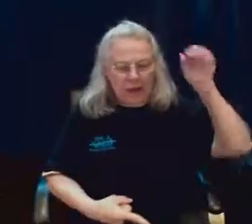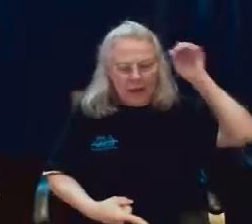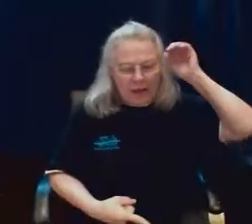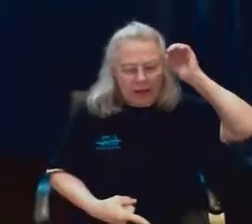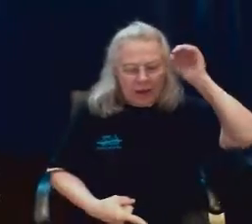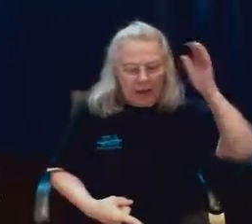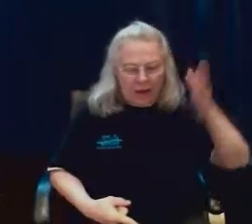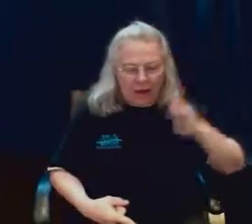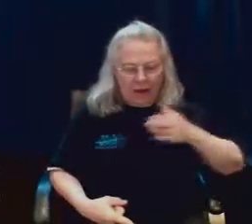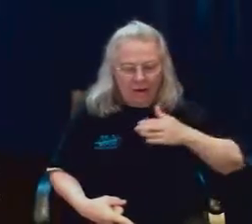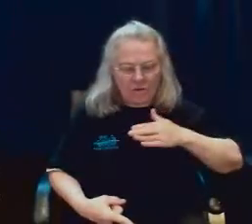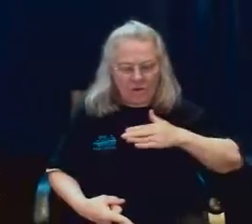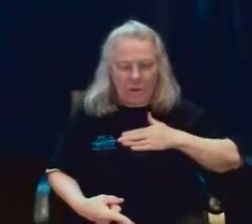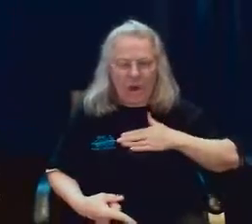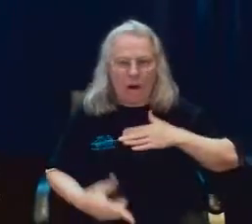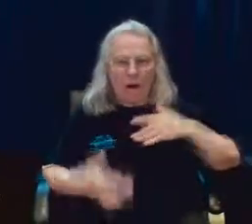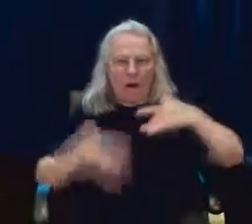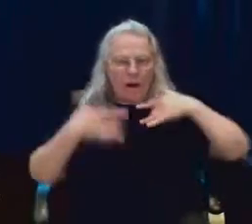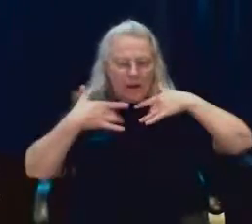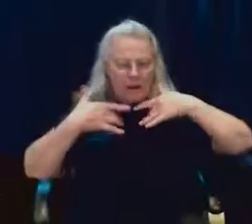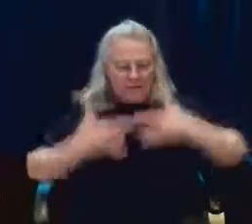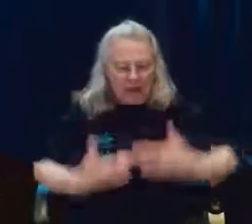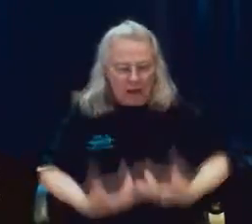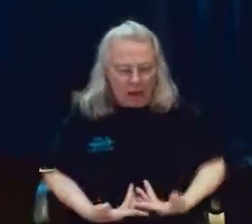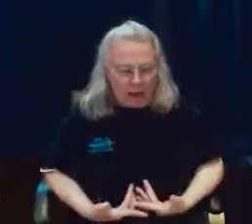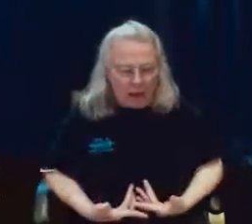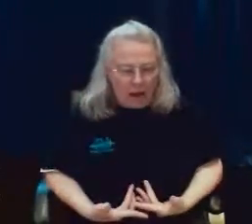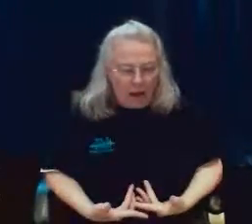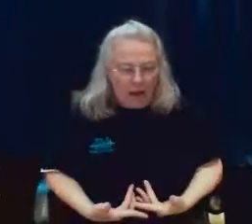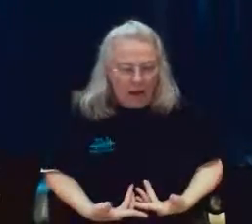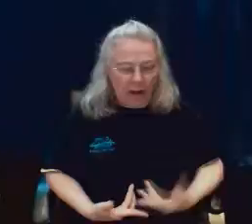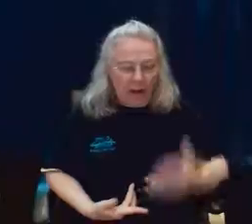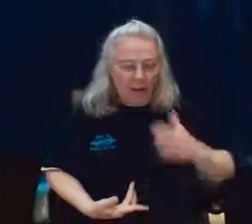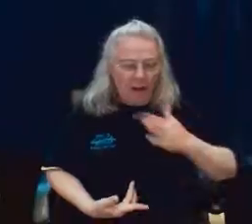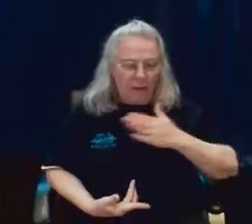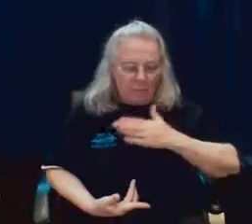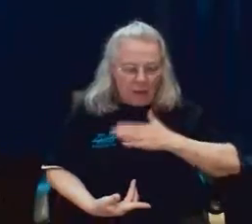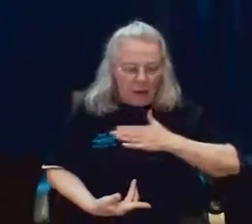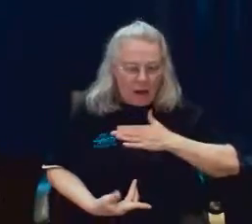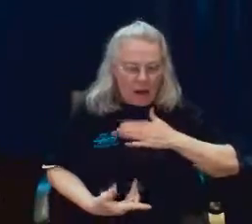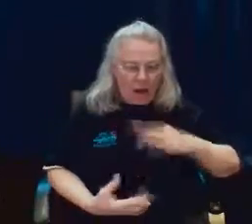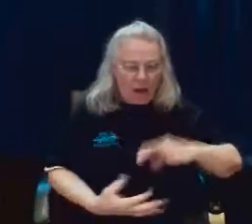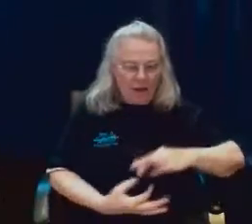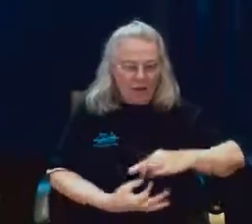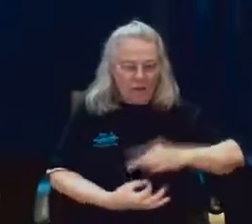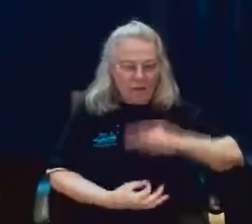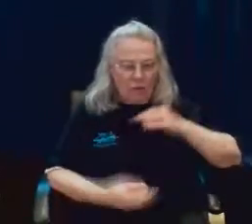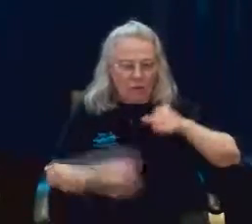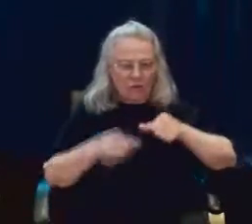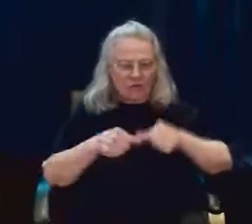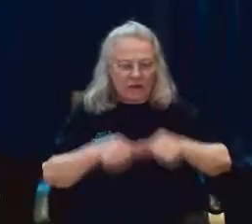He hears my sigh. My soul